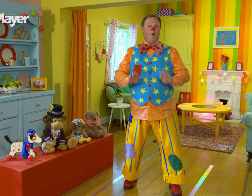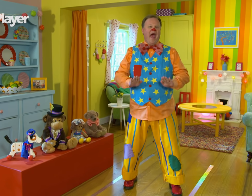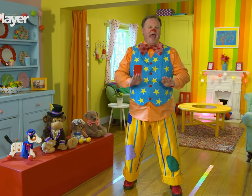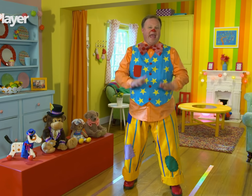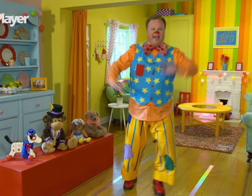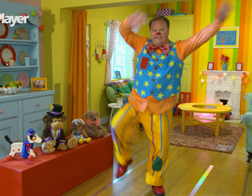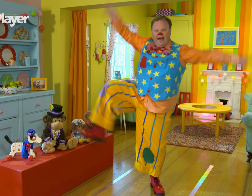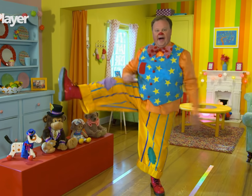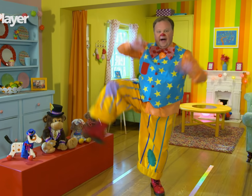Right.